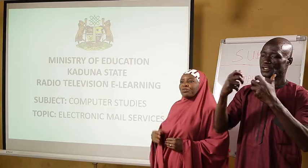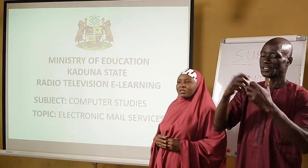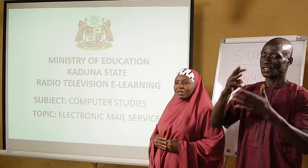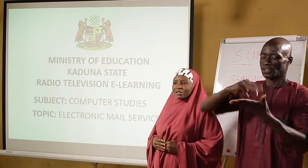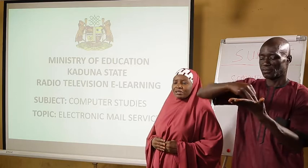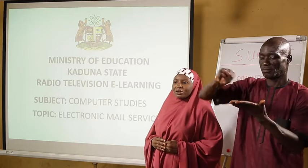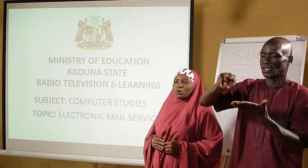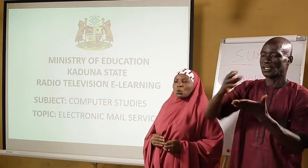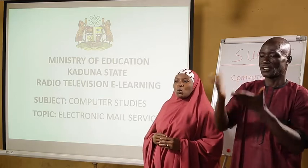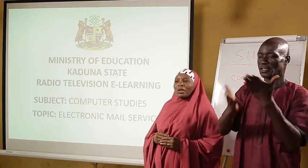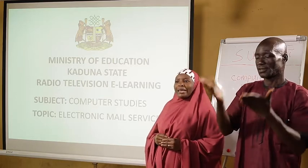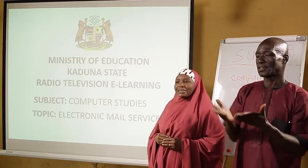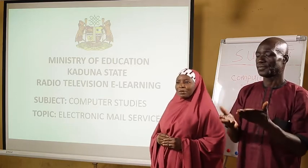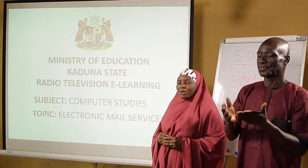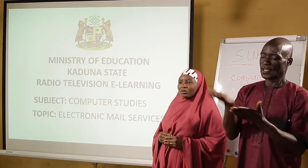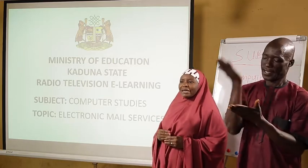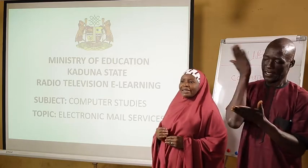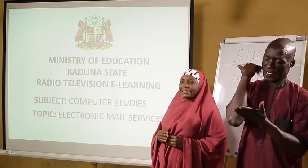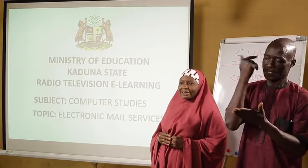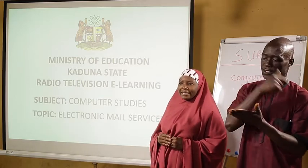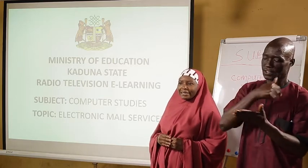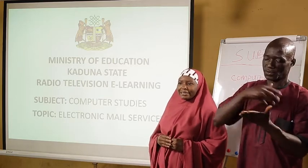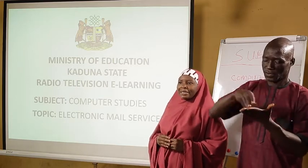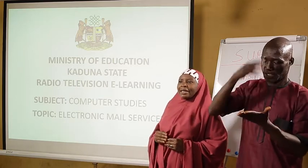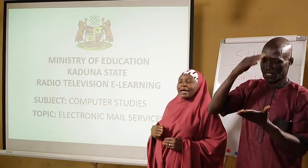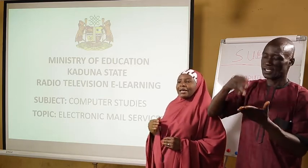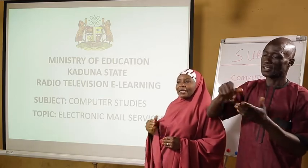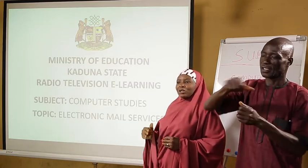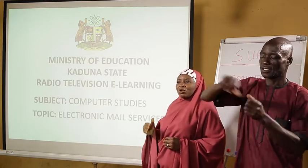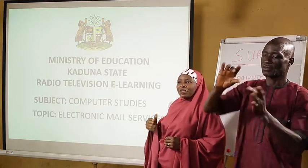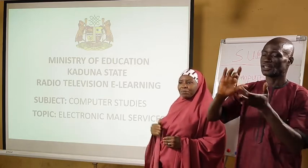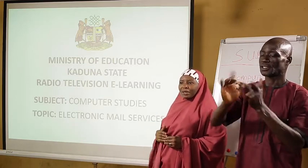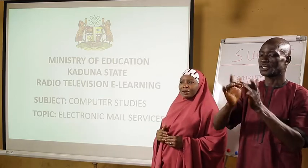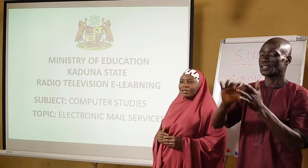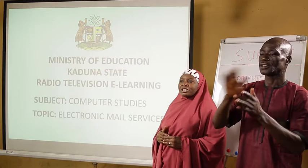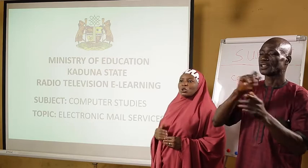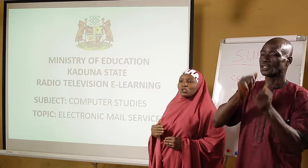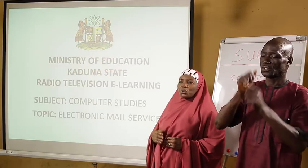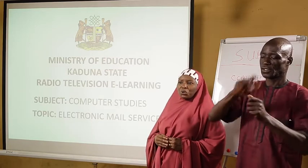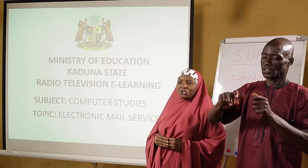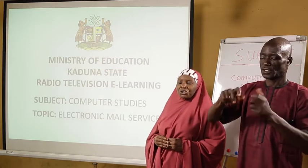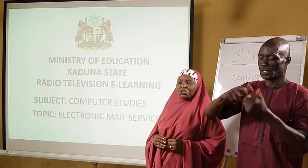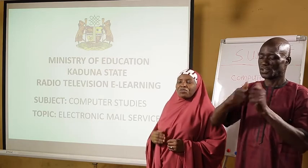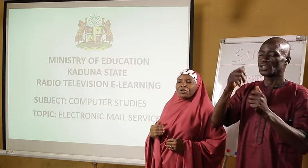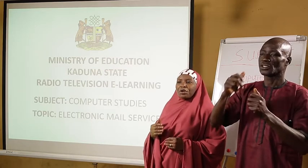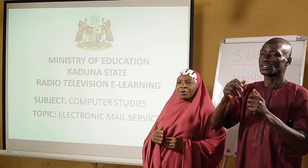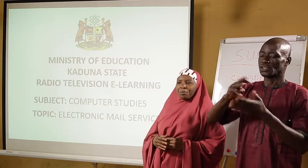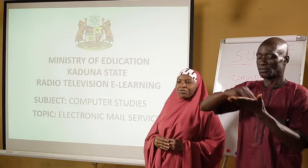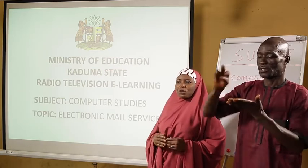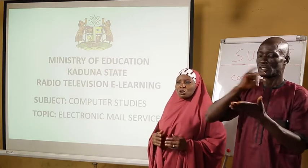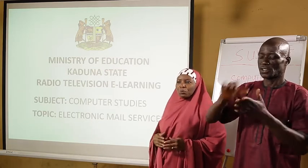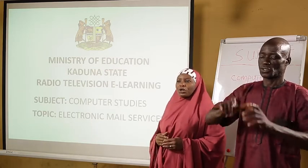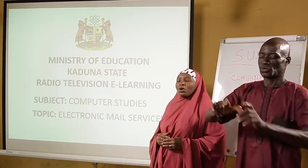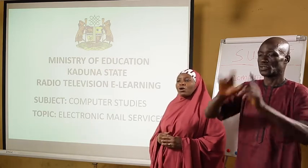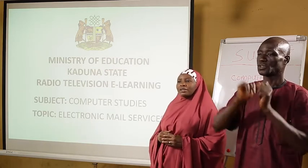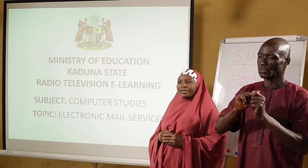our previous lesson, we learned about an internet. An electronic mail is the continuation of the